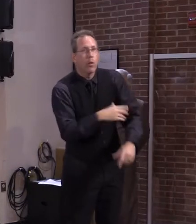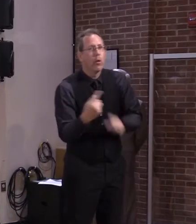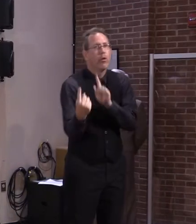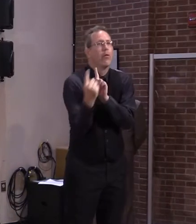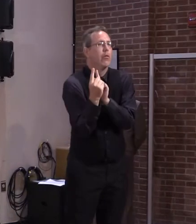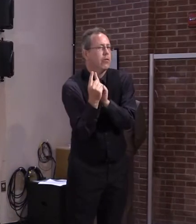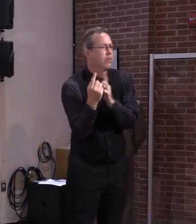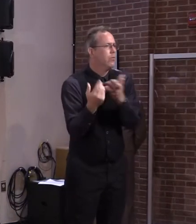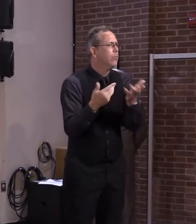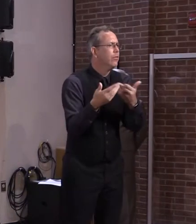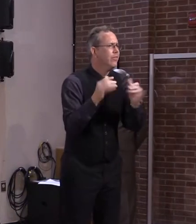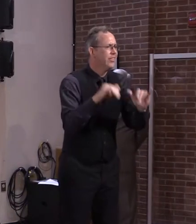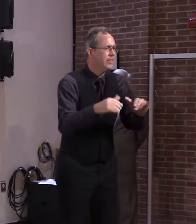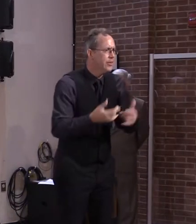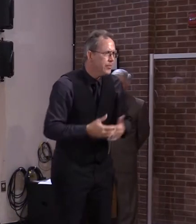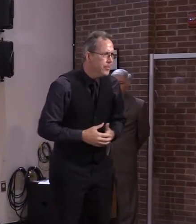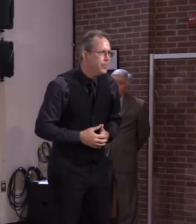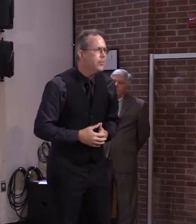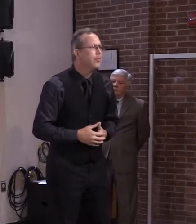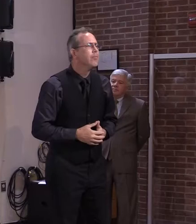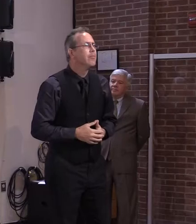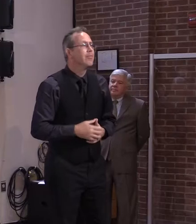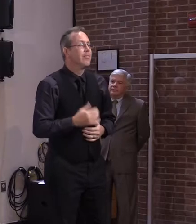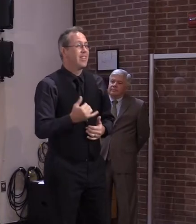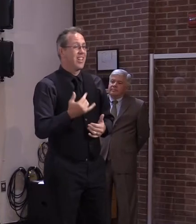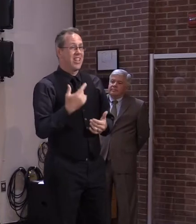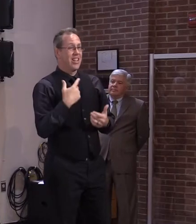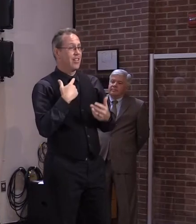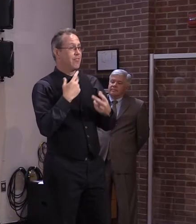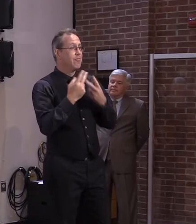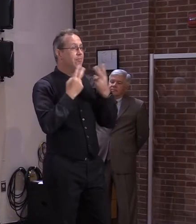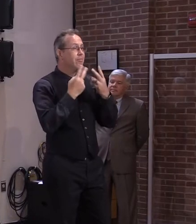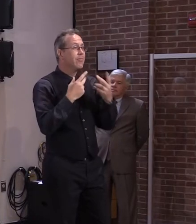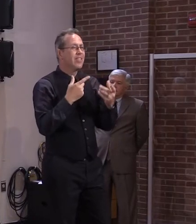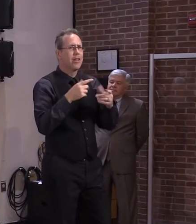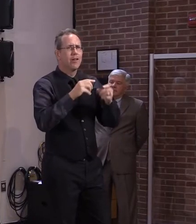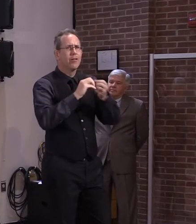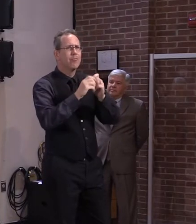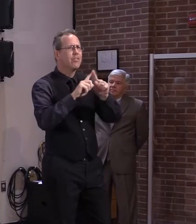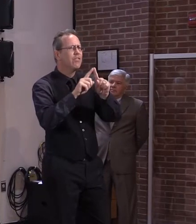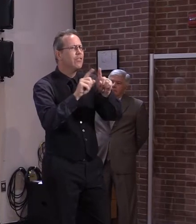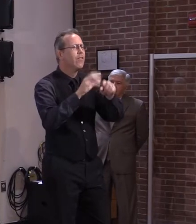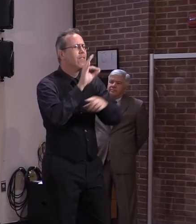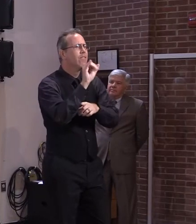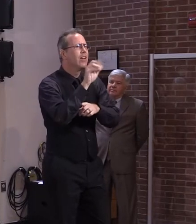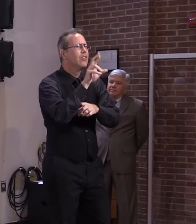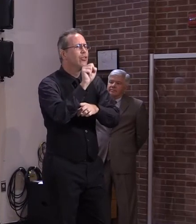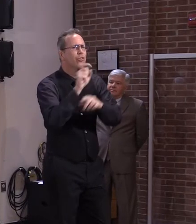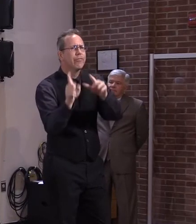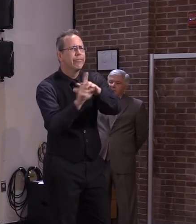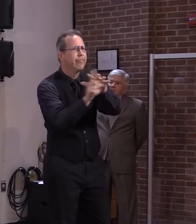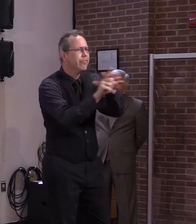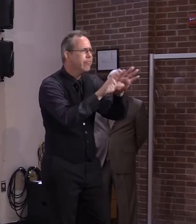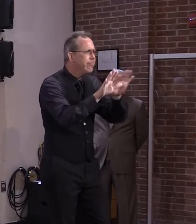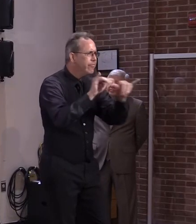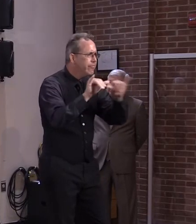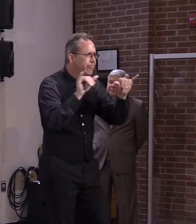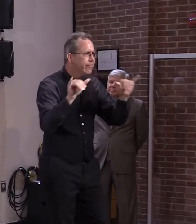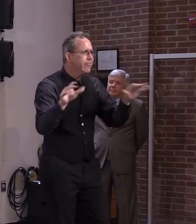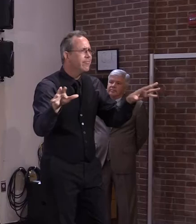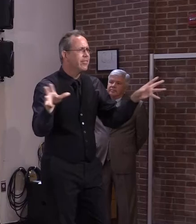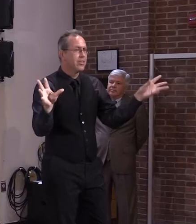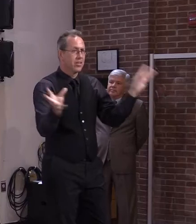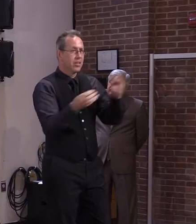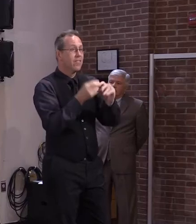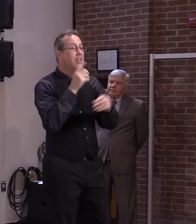neutral. Right now, they're just not all moving in the same direction. So you want those all moving in the same direction. It gives you a pretty clear picture. And then you also want to make sure